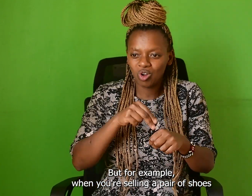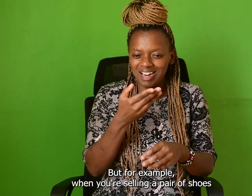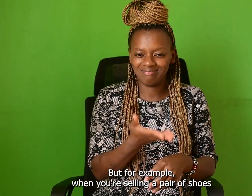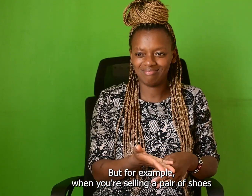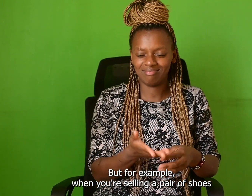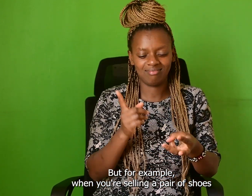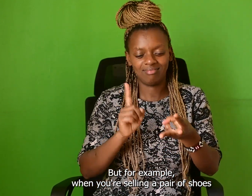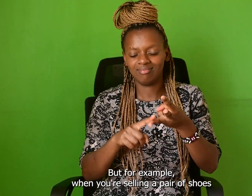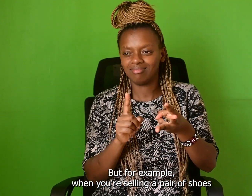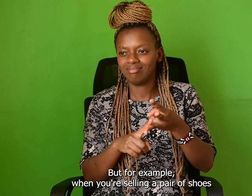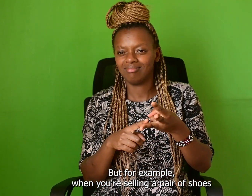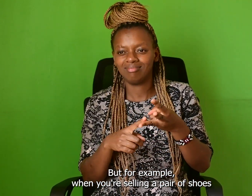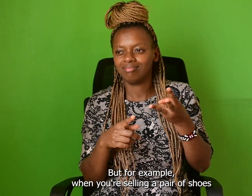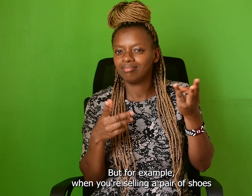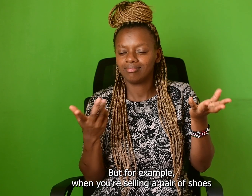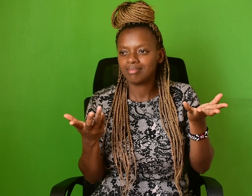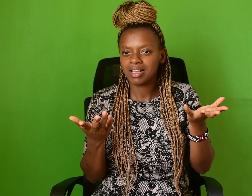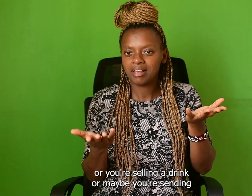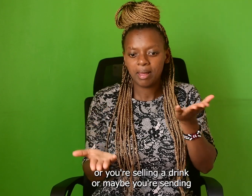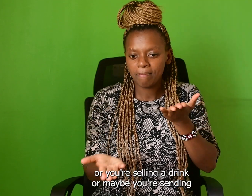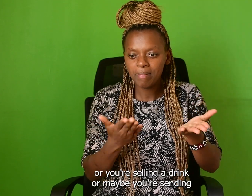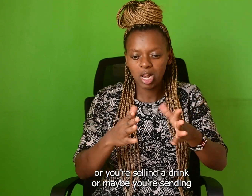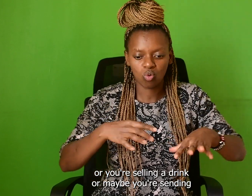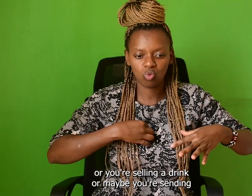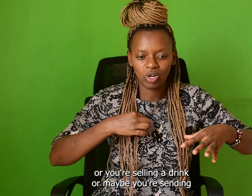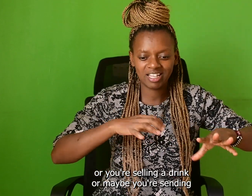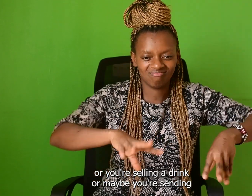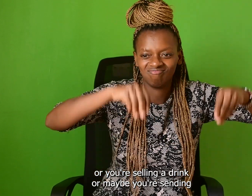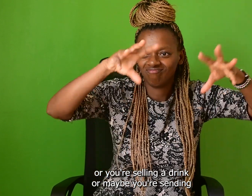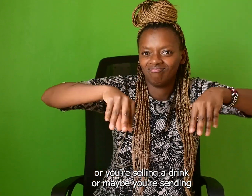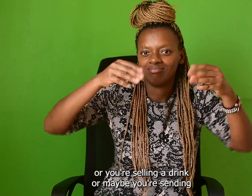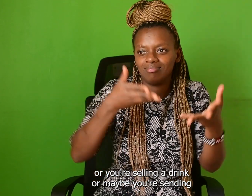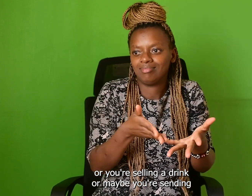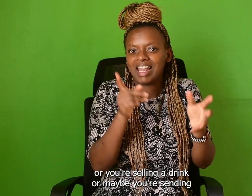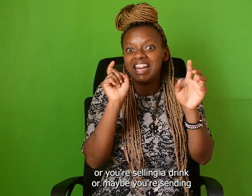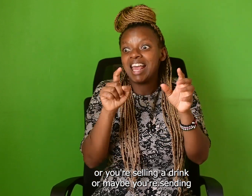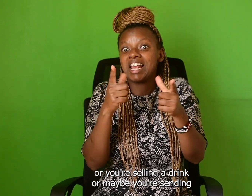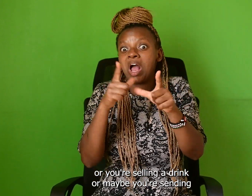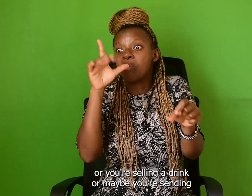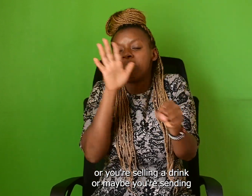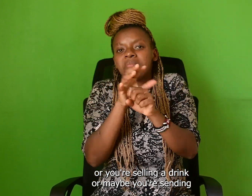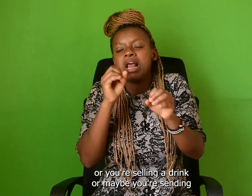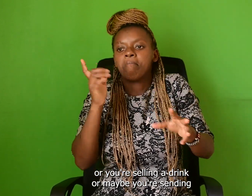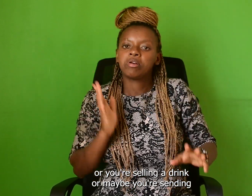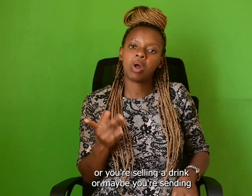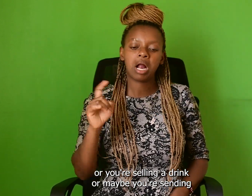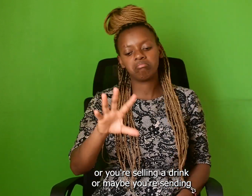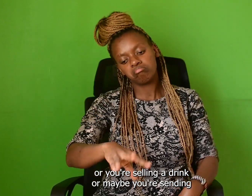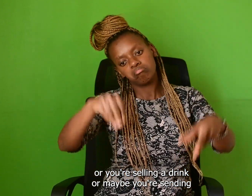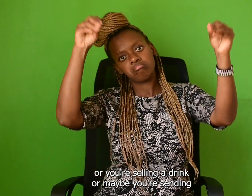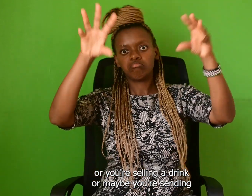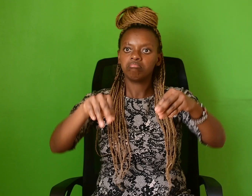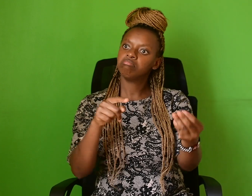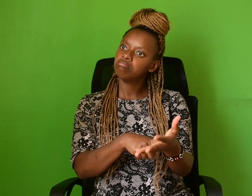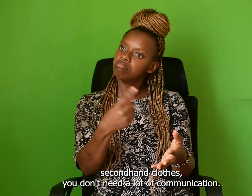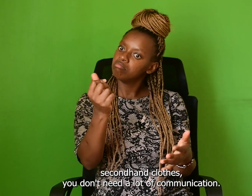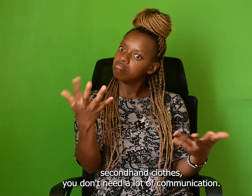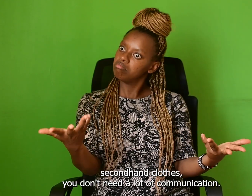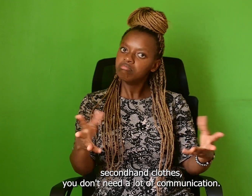you're selling a pair of shoes, or you're selling a drink, or maybe you're selling clothes at Mtumba, second-hand clothes,